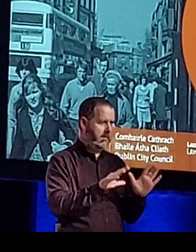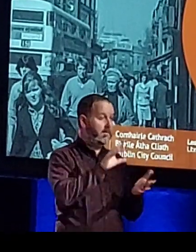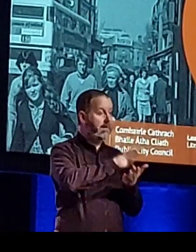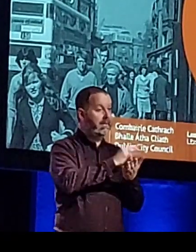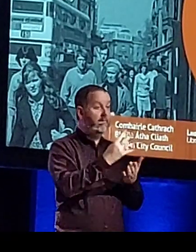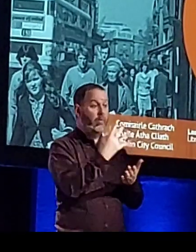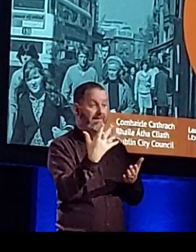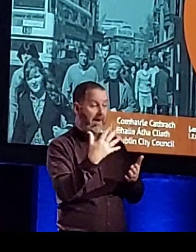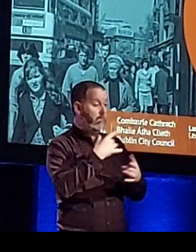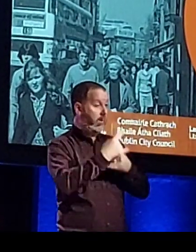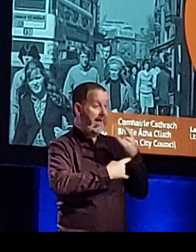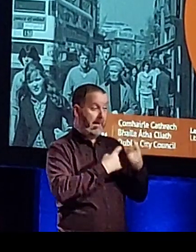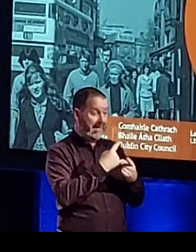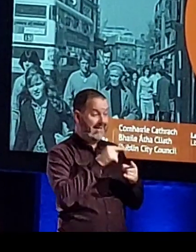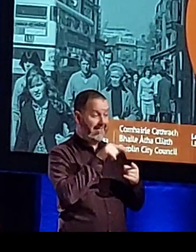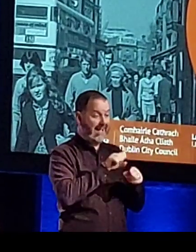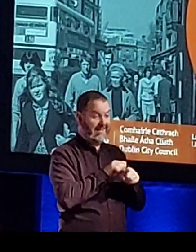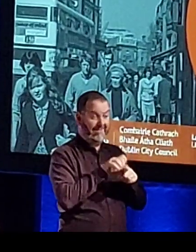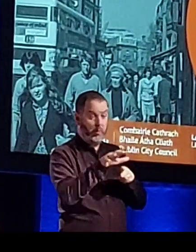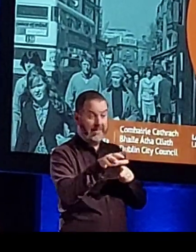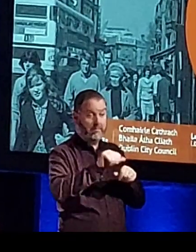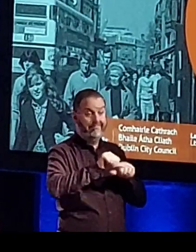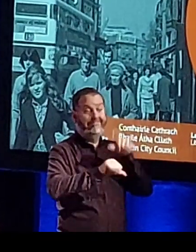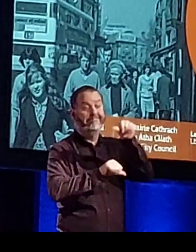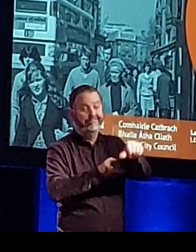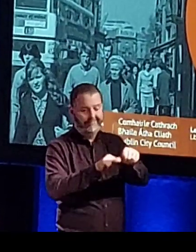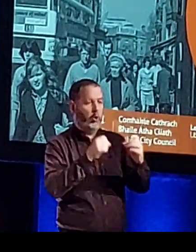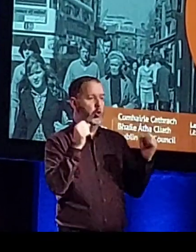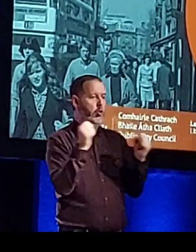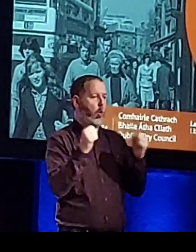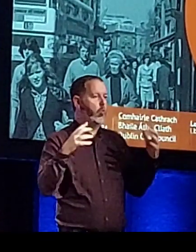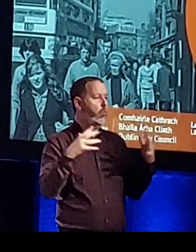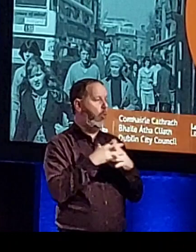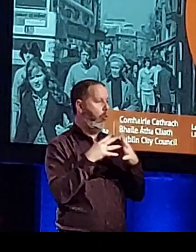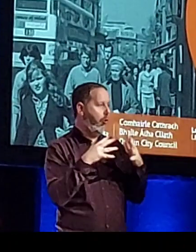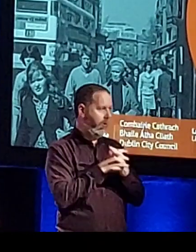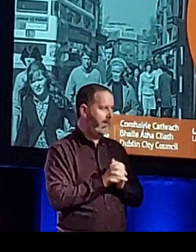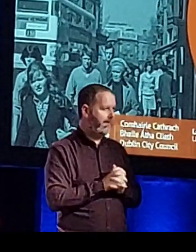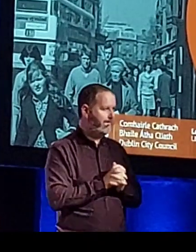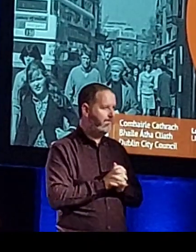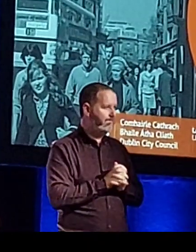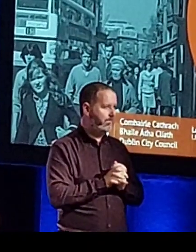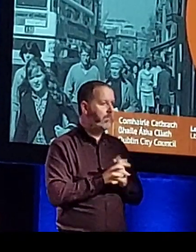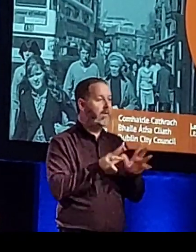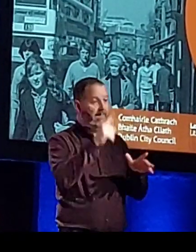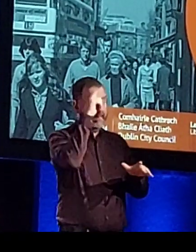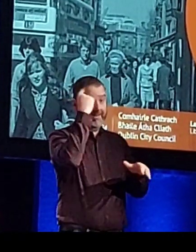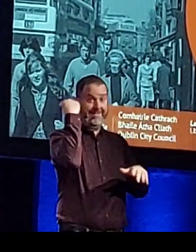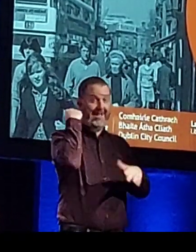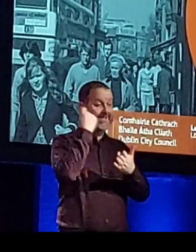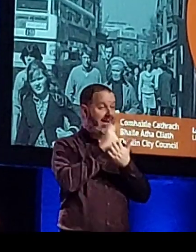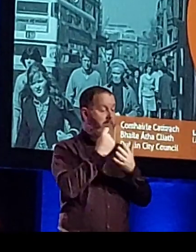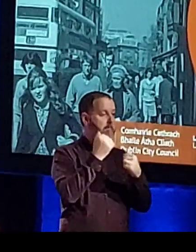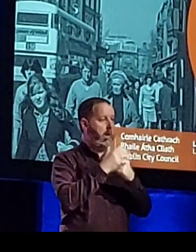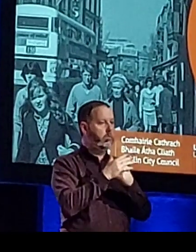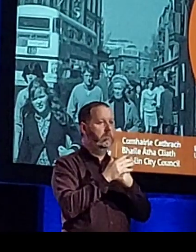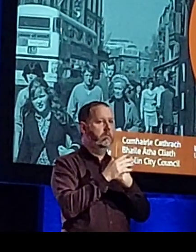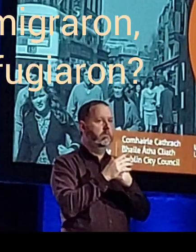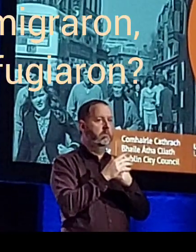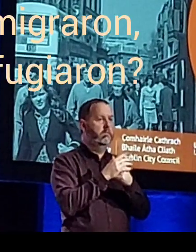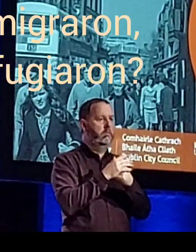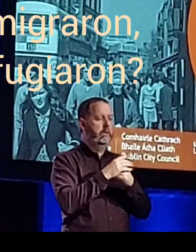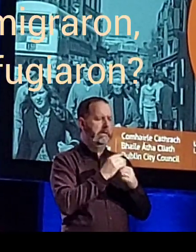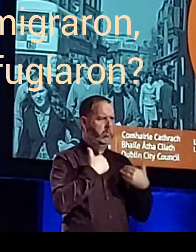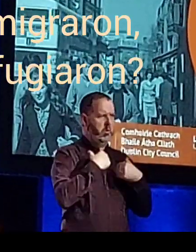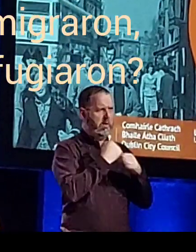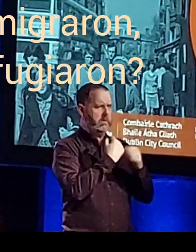fed into what then became the Cold War. If you think about contemporary debates around migration and refugees and so